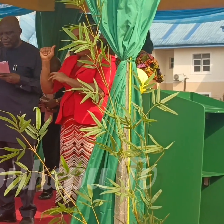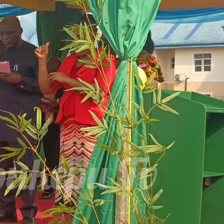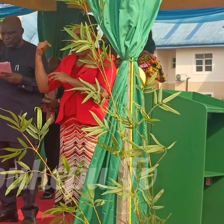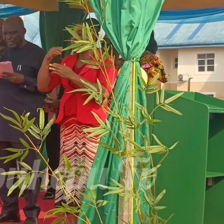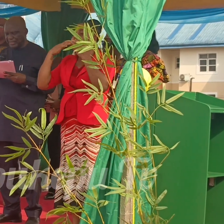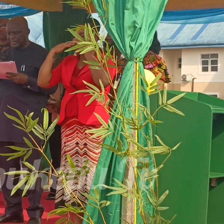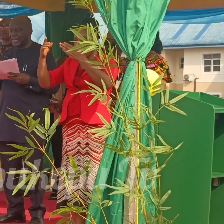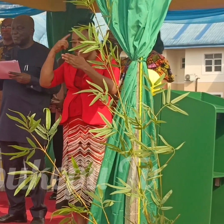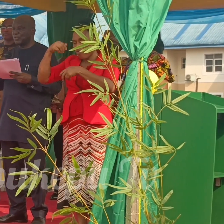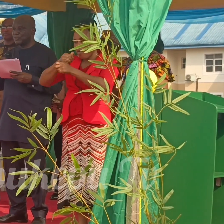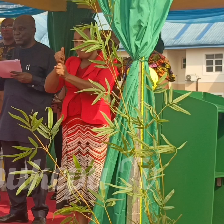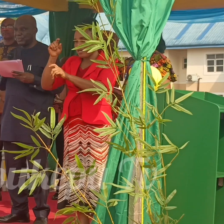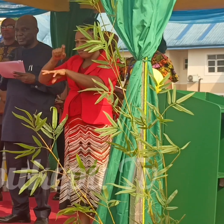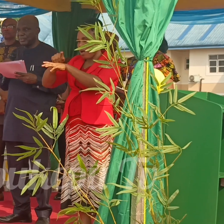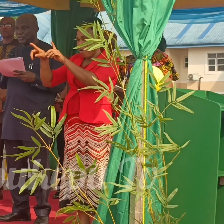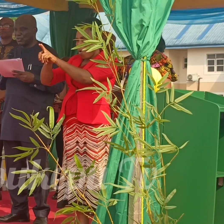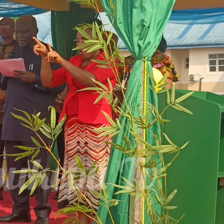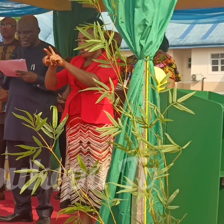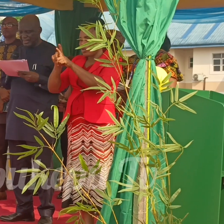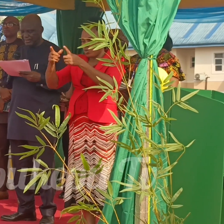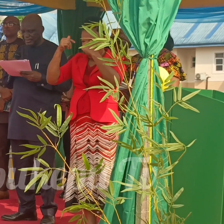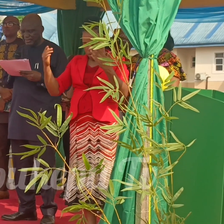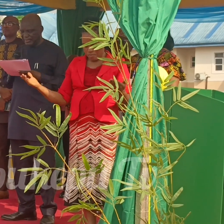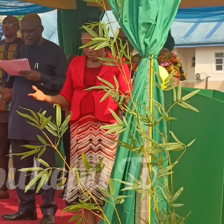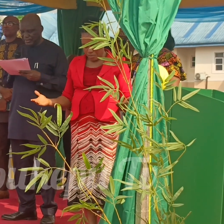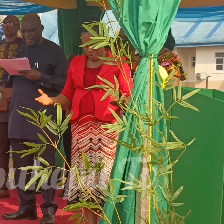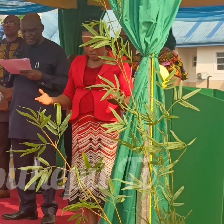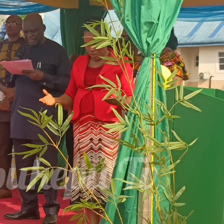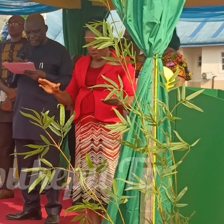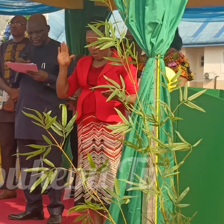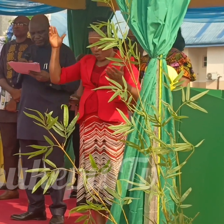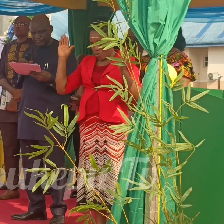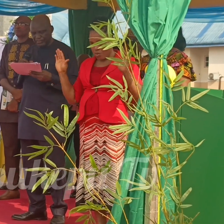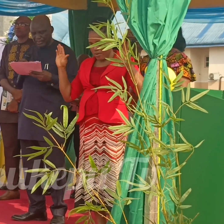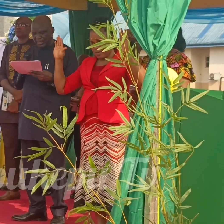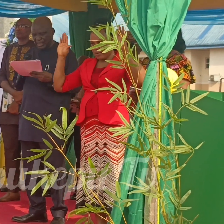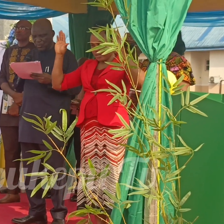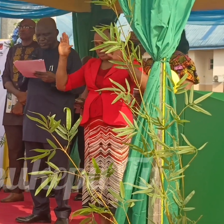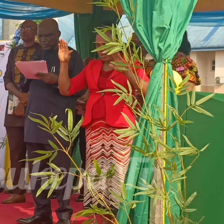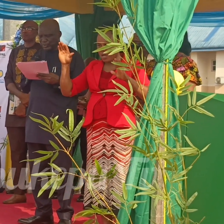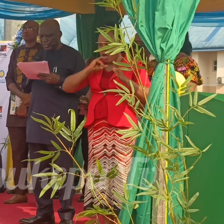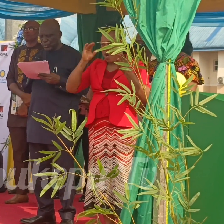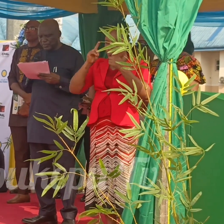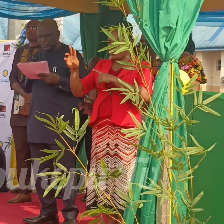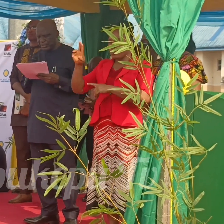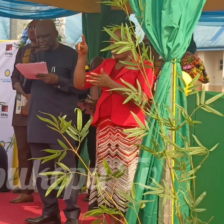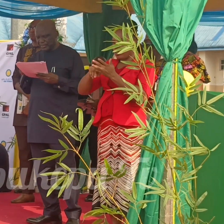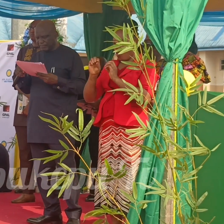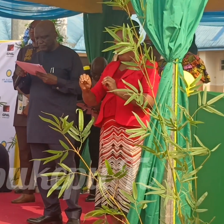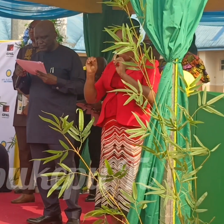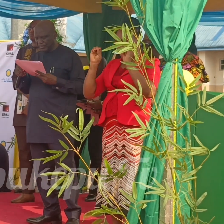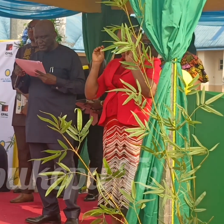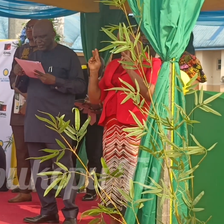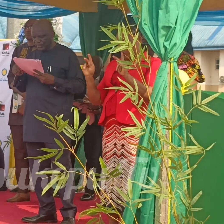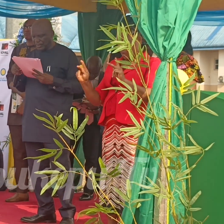thank you for making time also to come here, Your Excellency. I want to use this opportunity